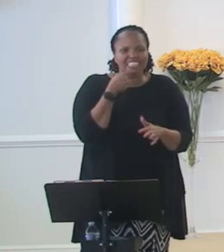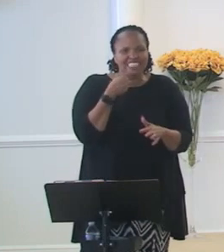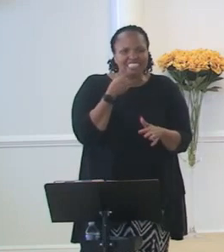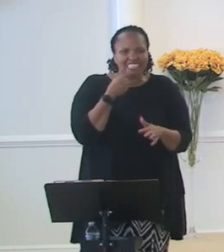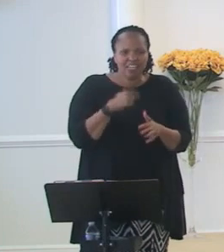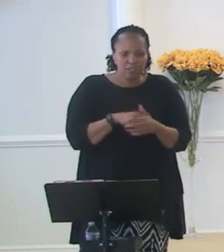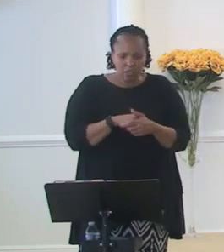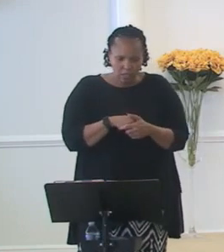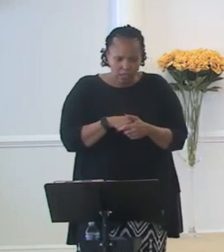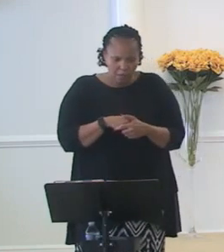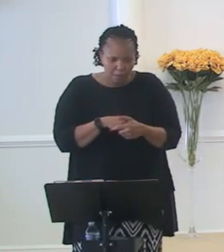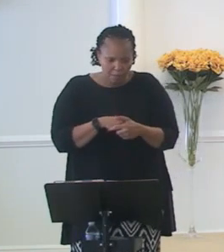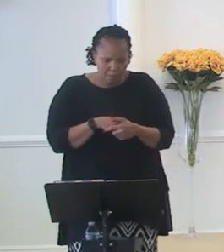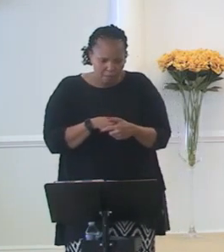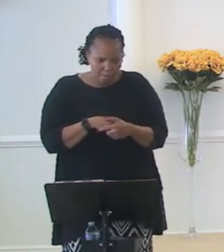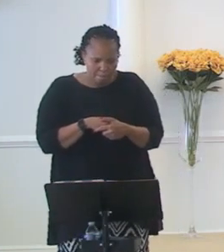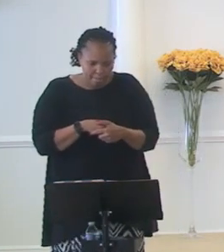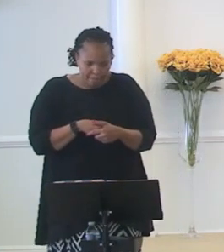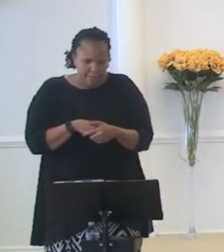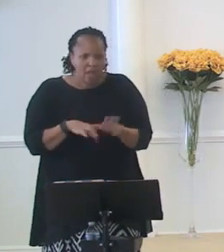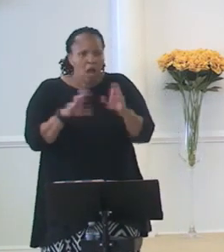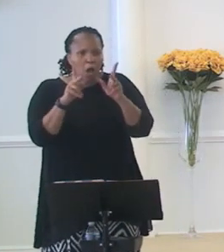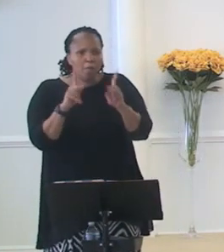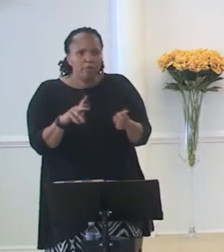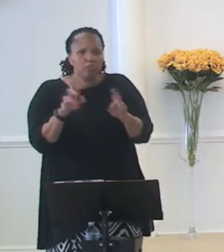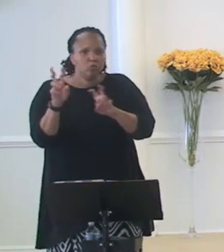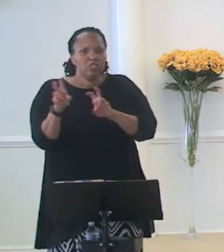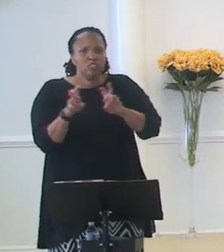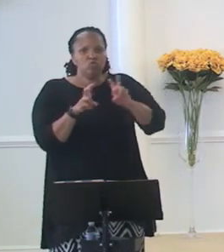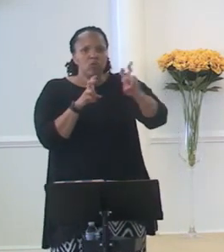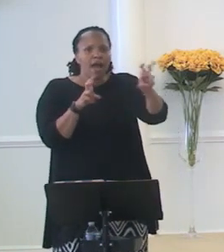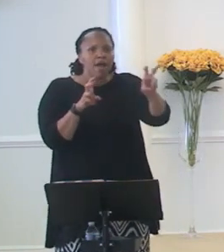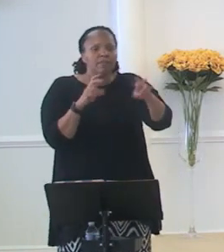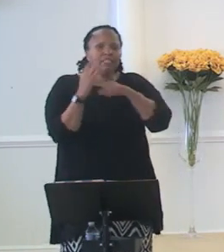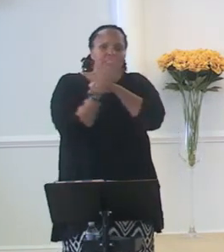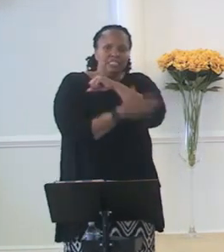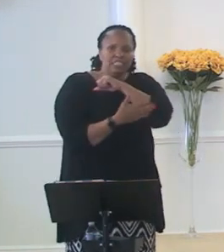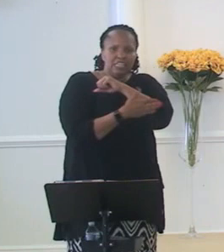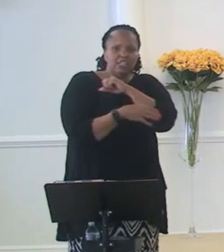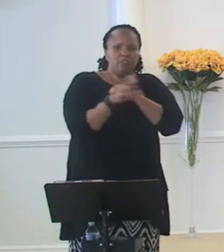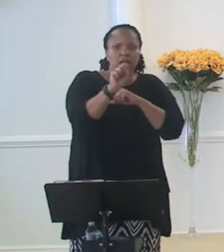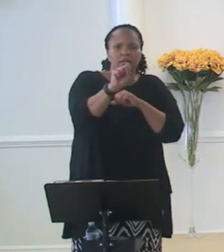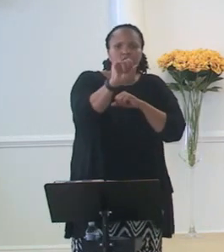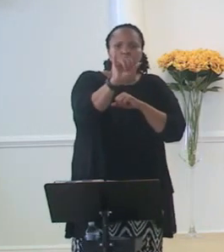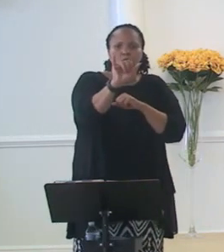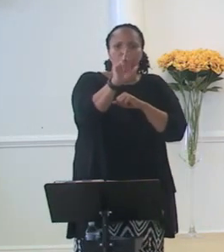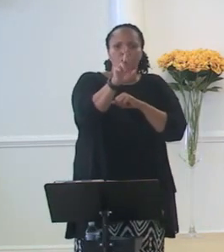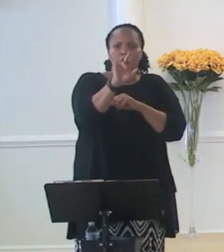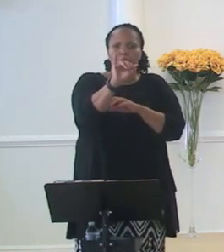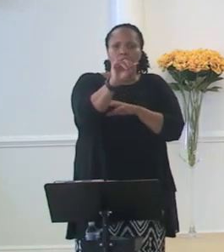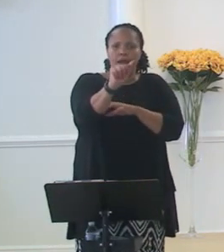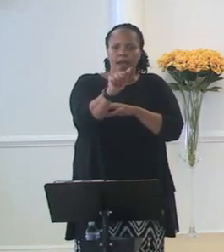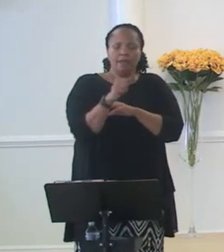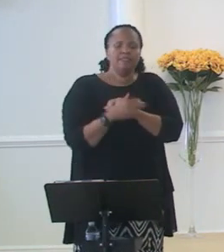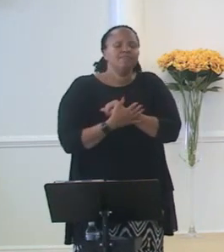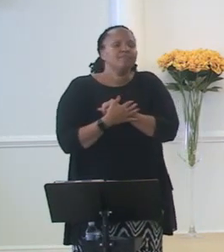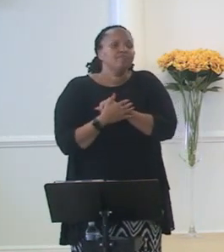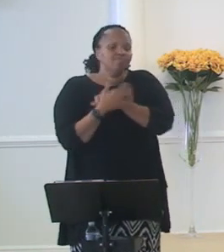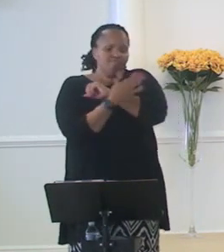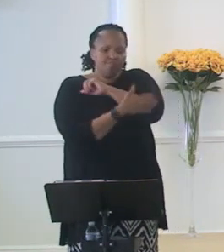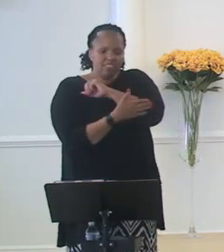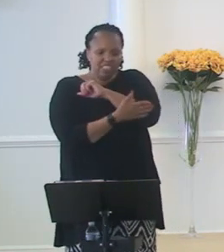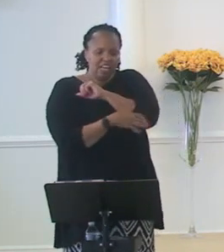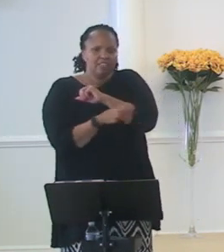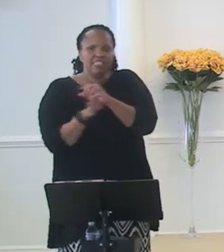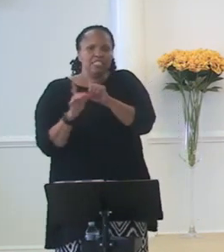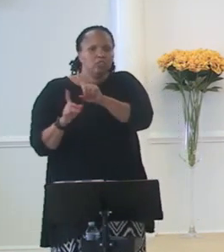says, a foreigner was traveling in Syria, and he became now acquainted with this shepherd. This foreigner now, he walking to